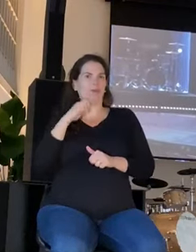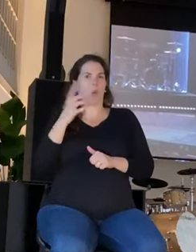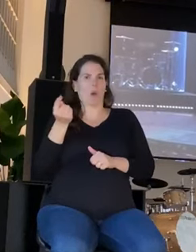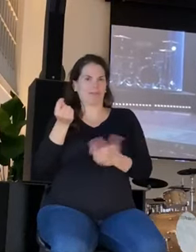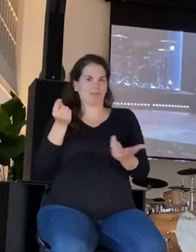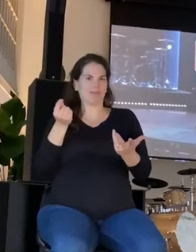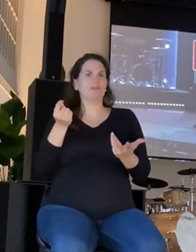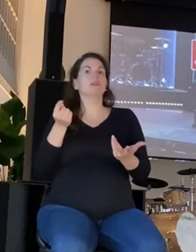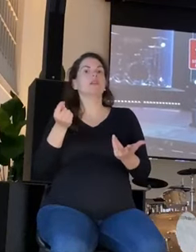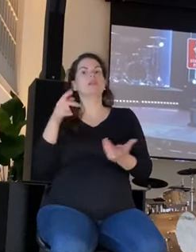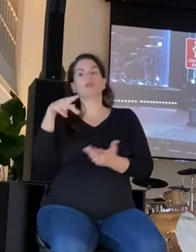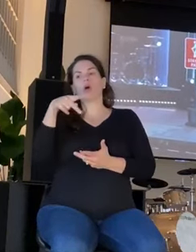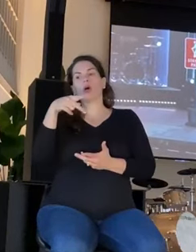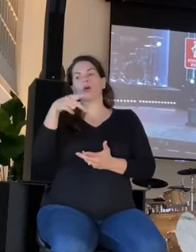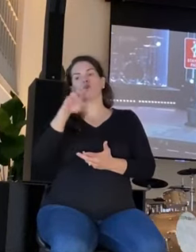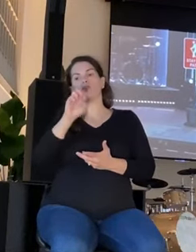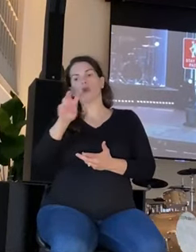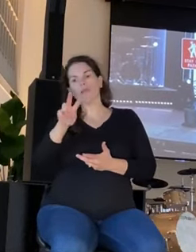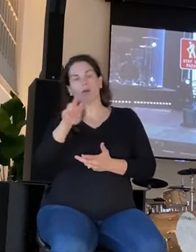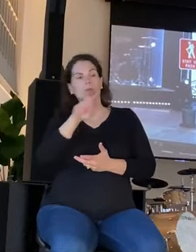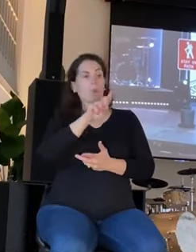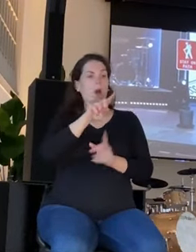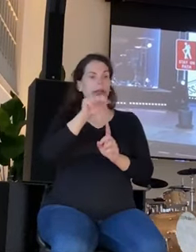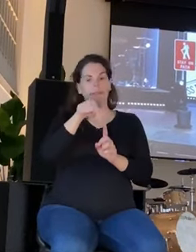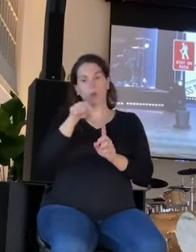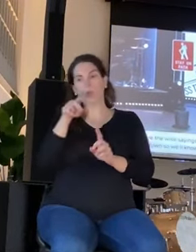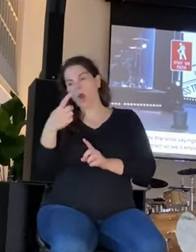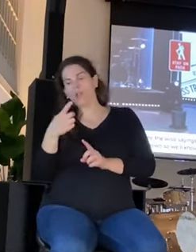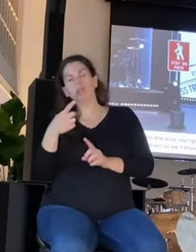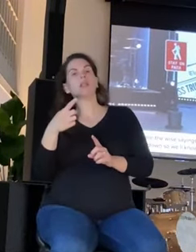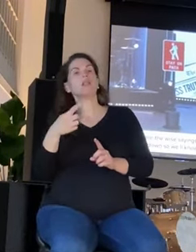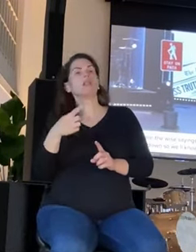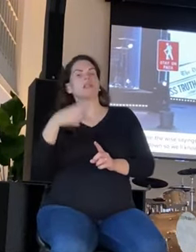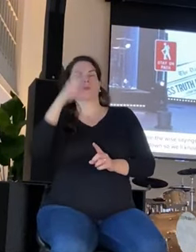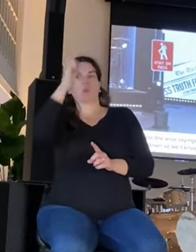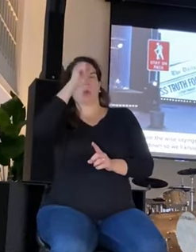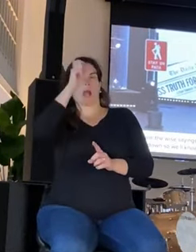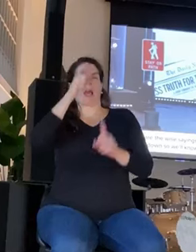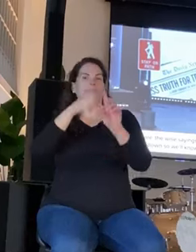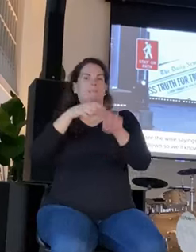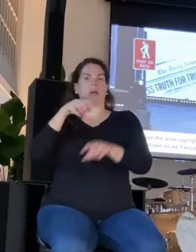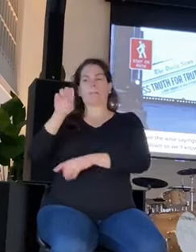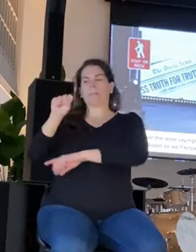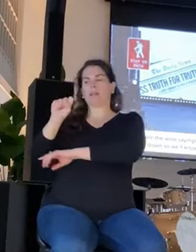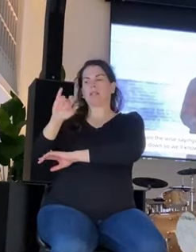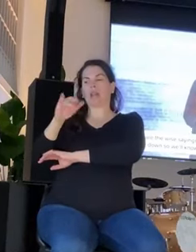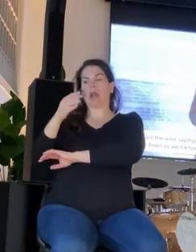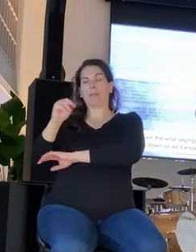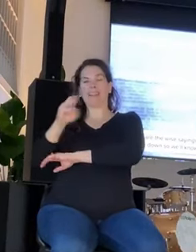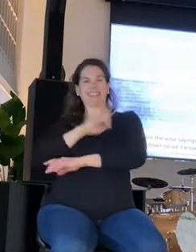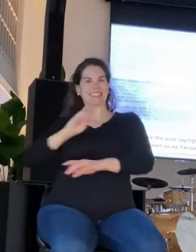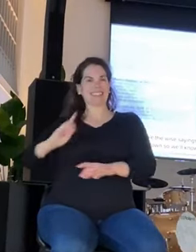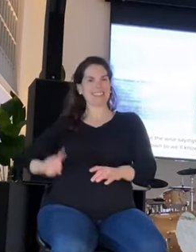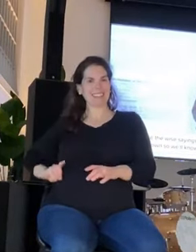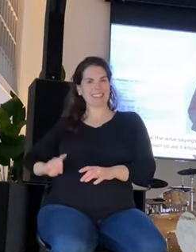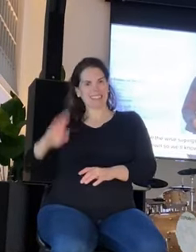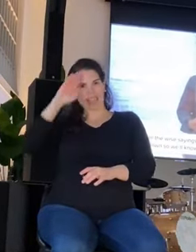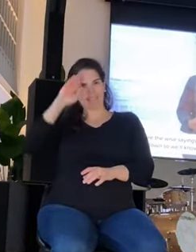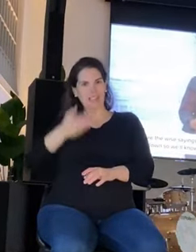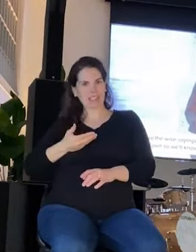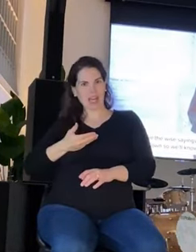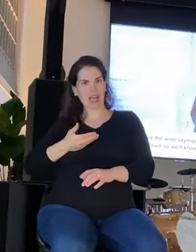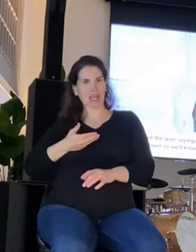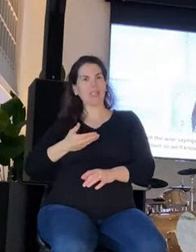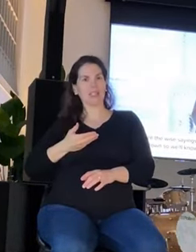And this is what it says in Proverbs 1:1. These are the wise sayings of Solomon, David's son, Israel's king,